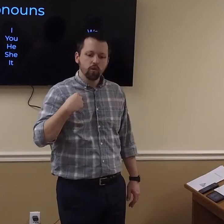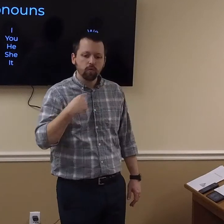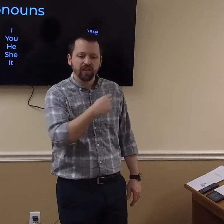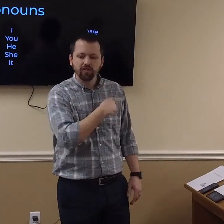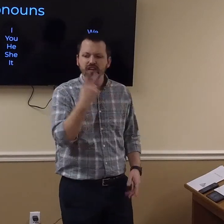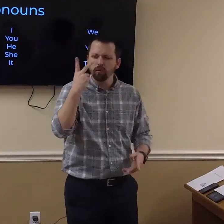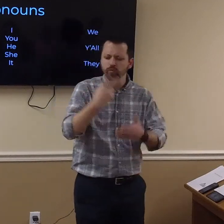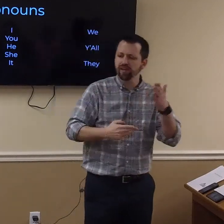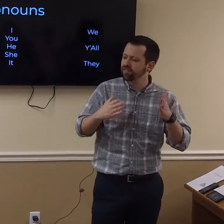We. You'll see it both ways.